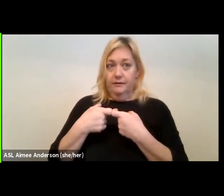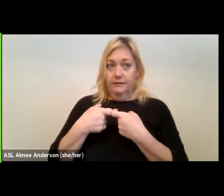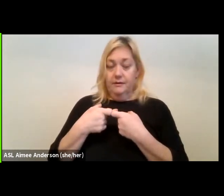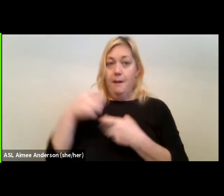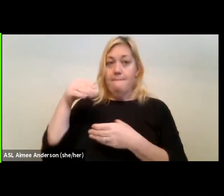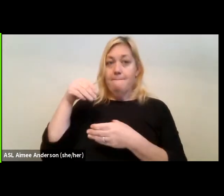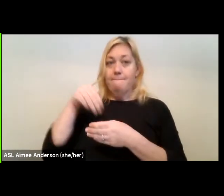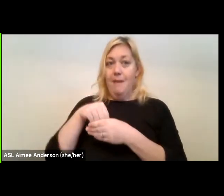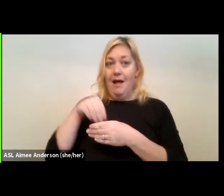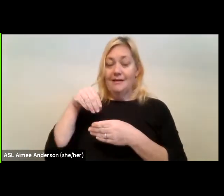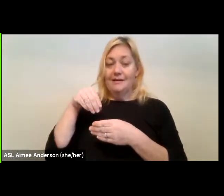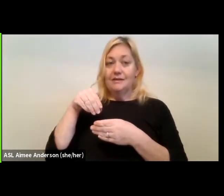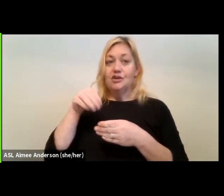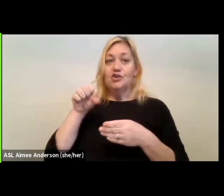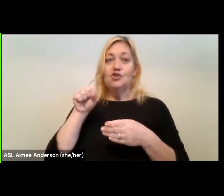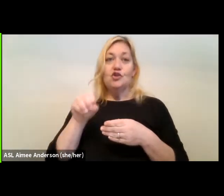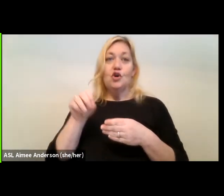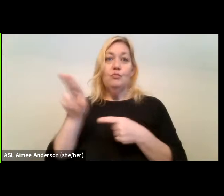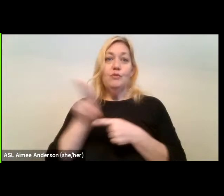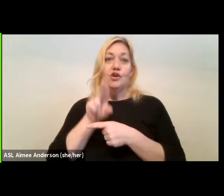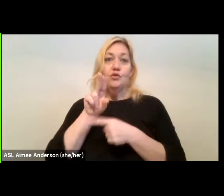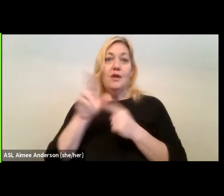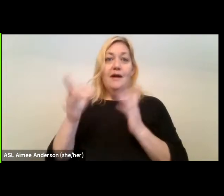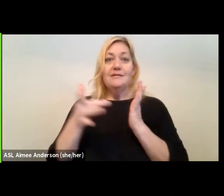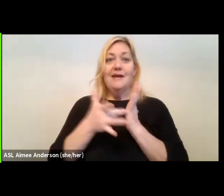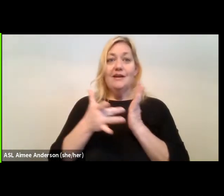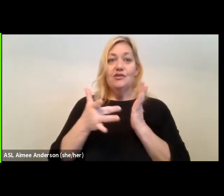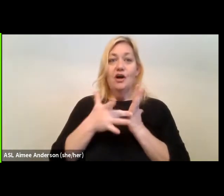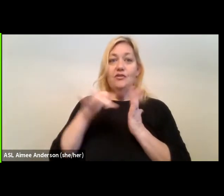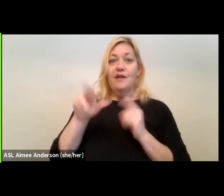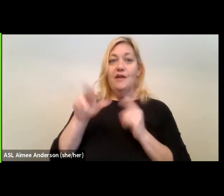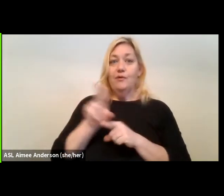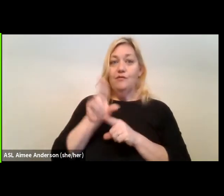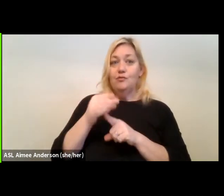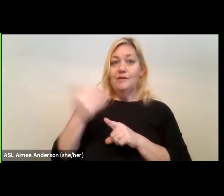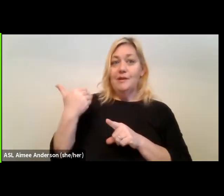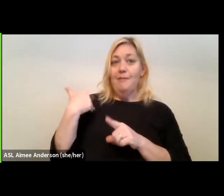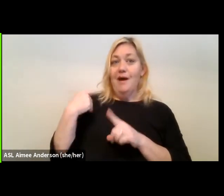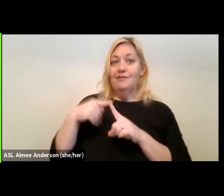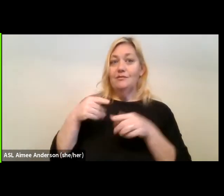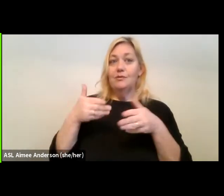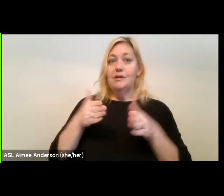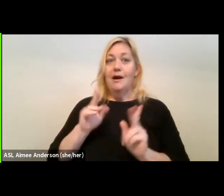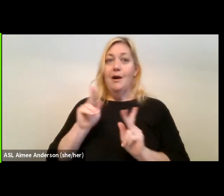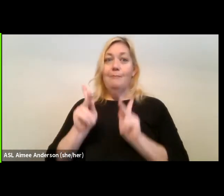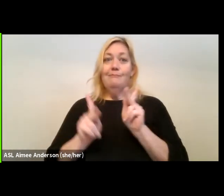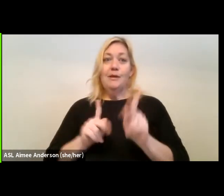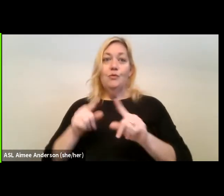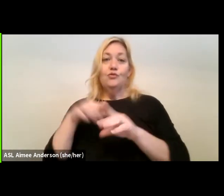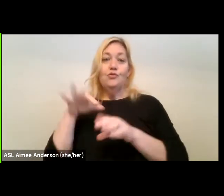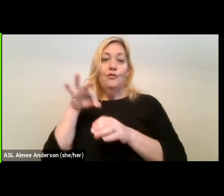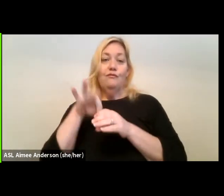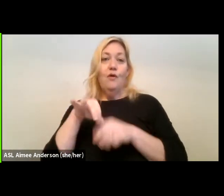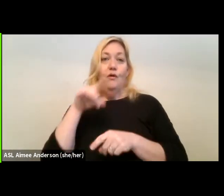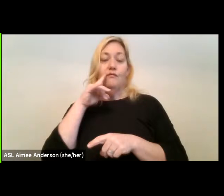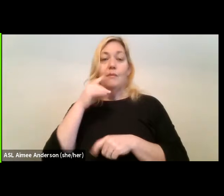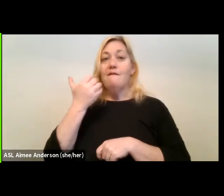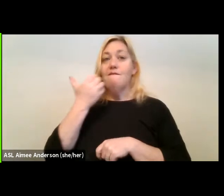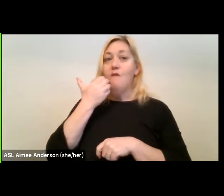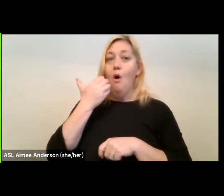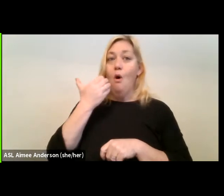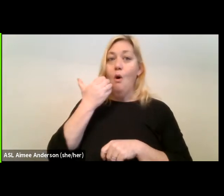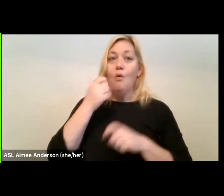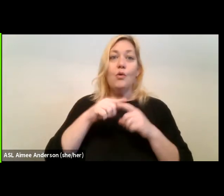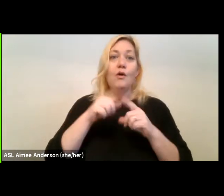ballot. So there will be utilizing technology that we've used in the past to allow people to vote from their mobile phone or from